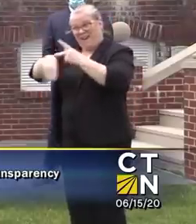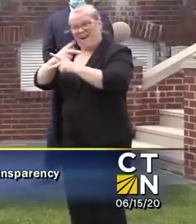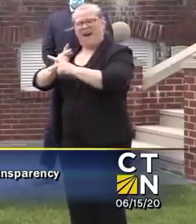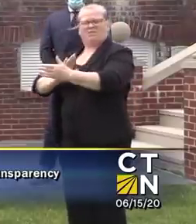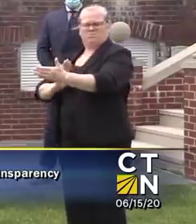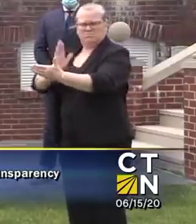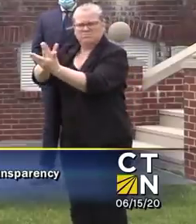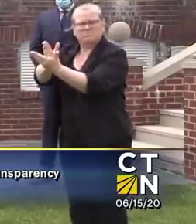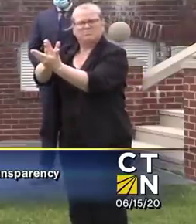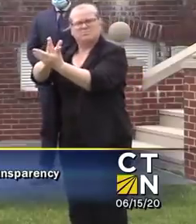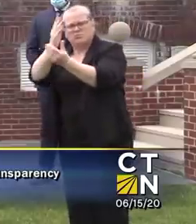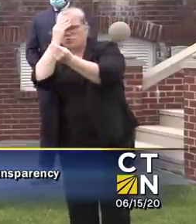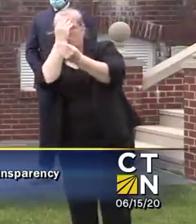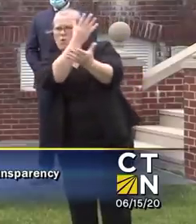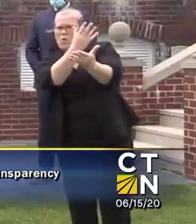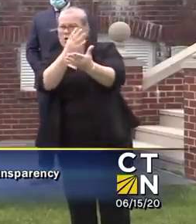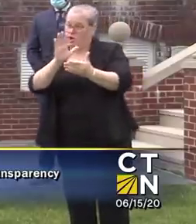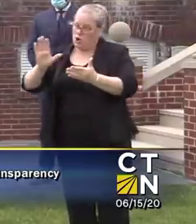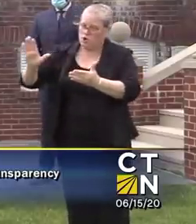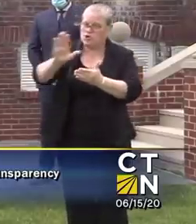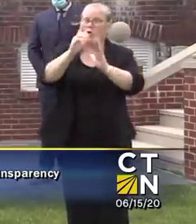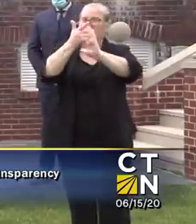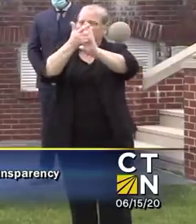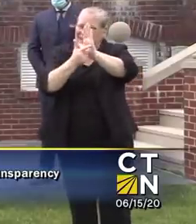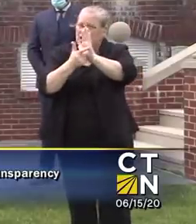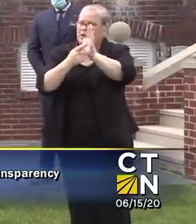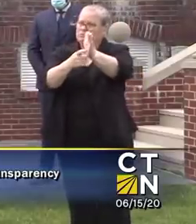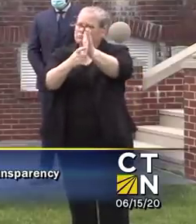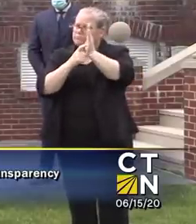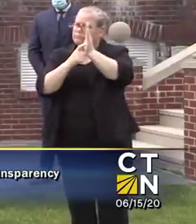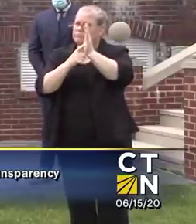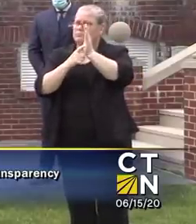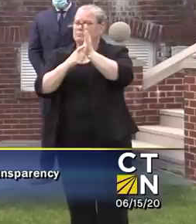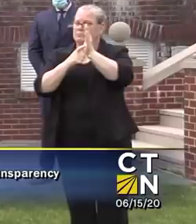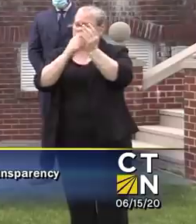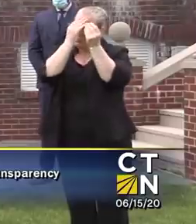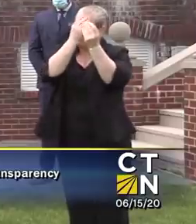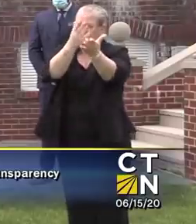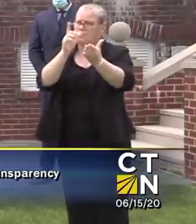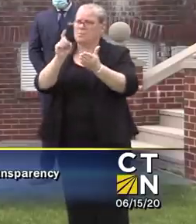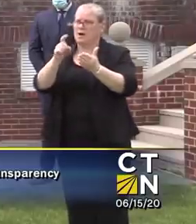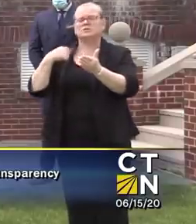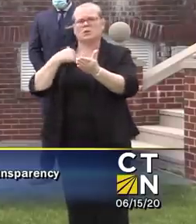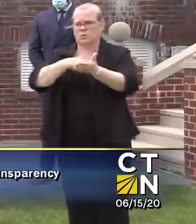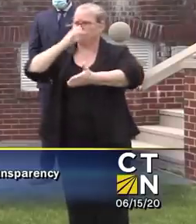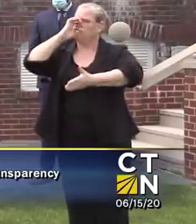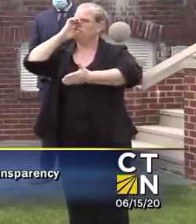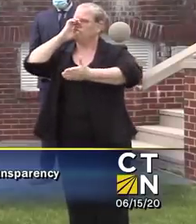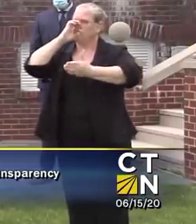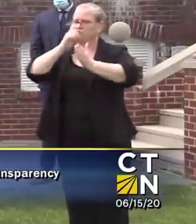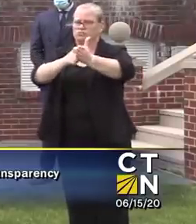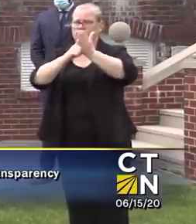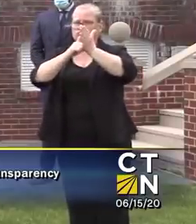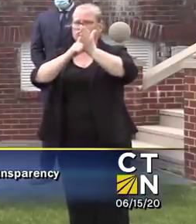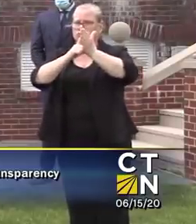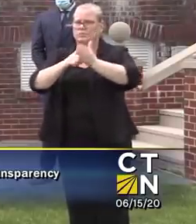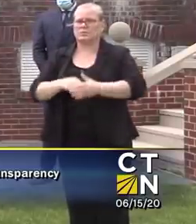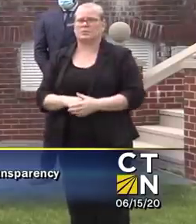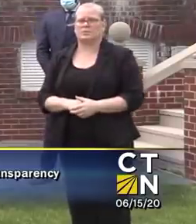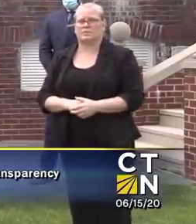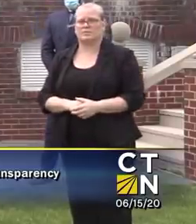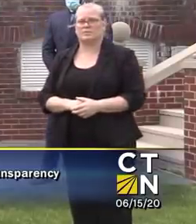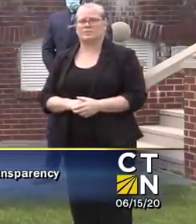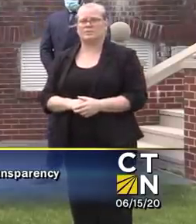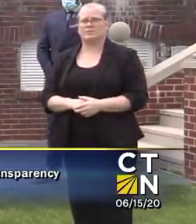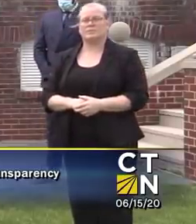it and report it. That is your legal requirement, and we're firm on that. With that, I've got to introduce 2